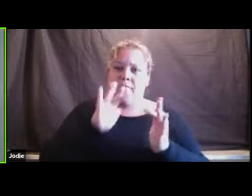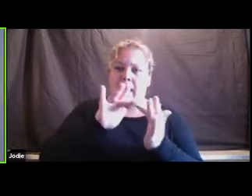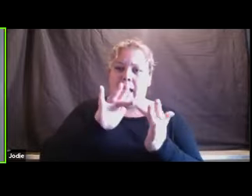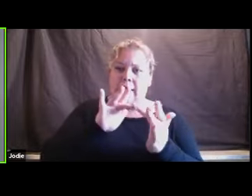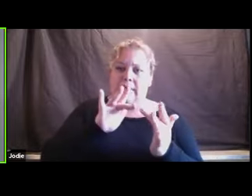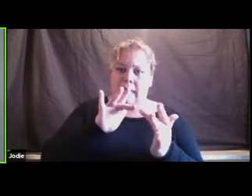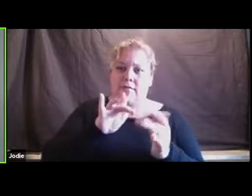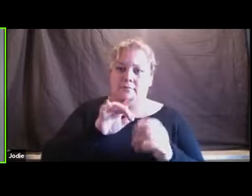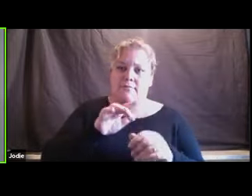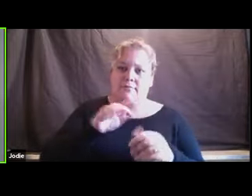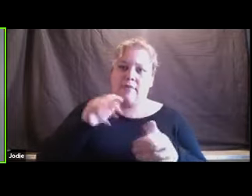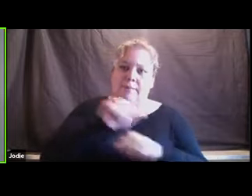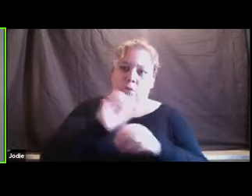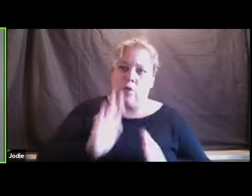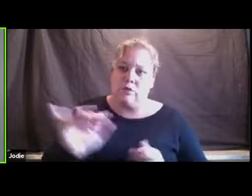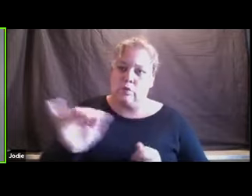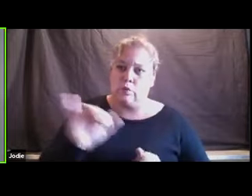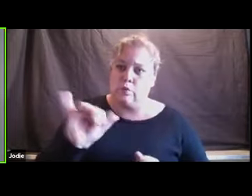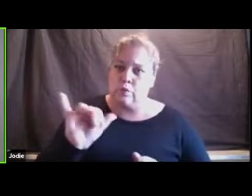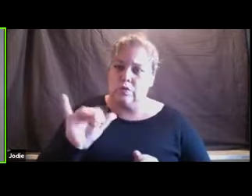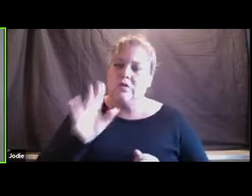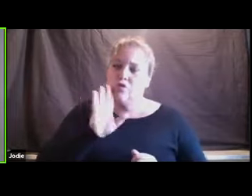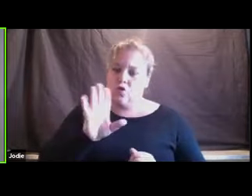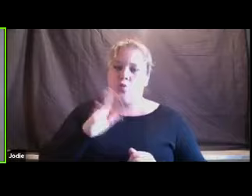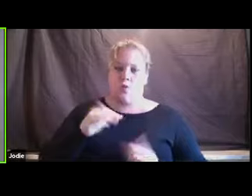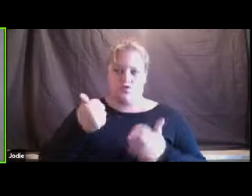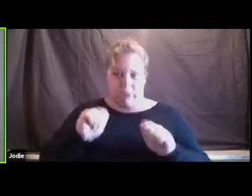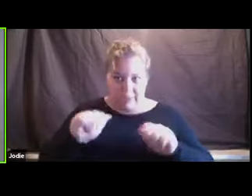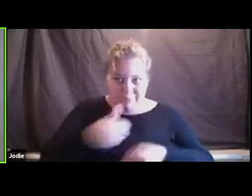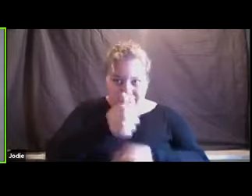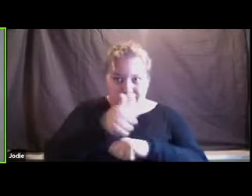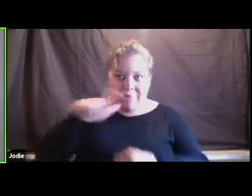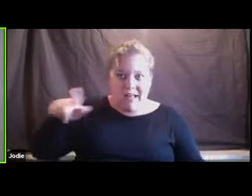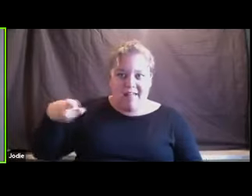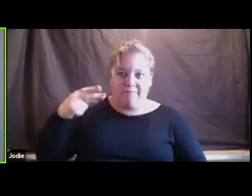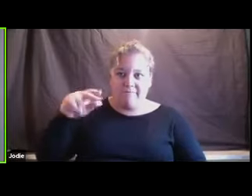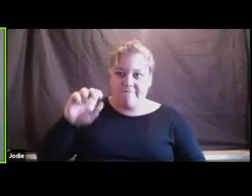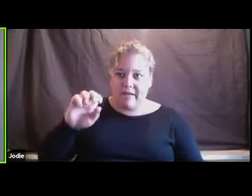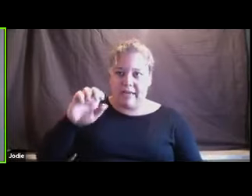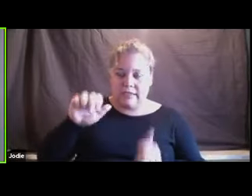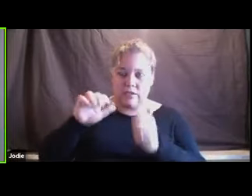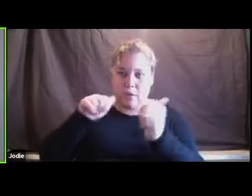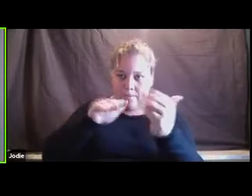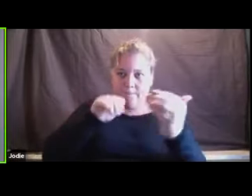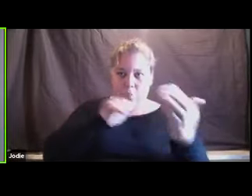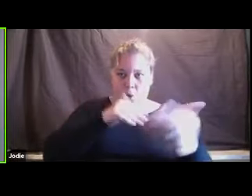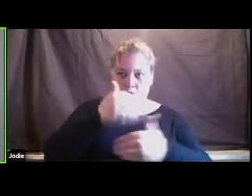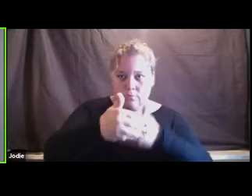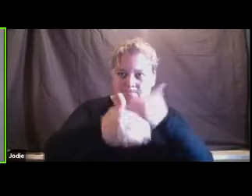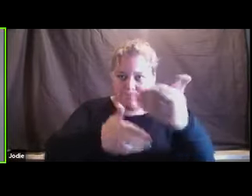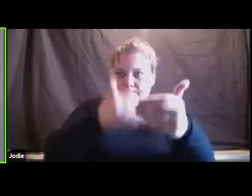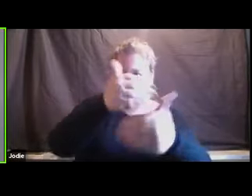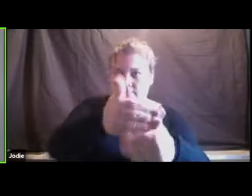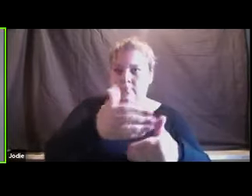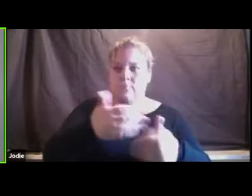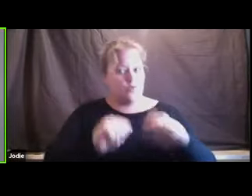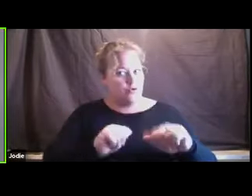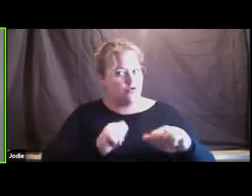is a training process. So we've got a phased approach for that. And we are working on adding more